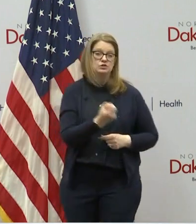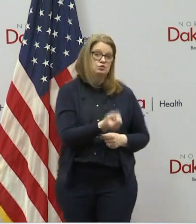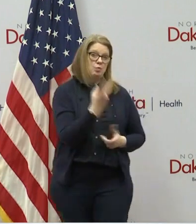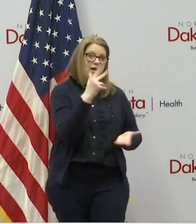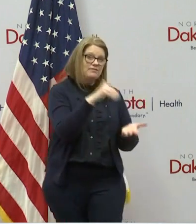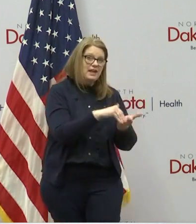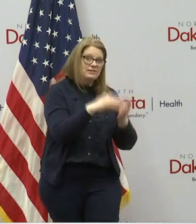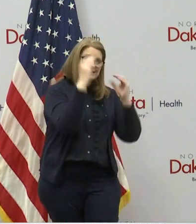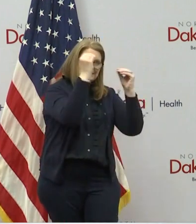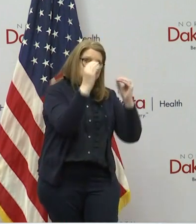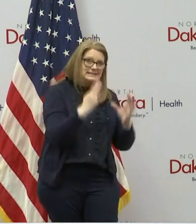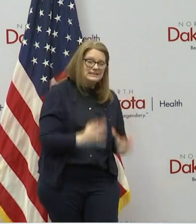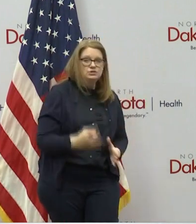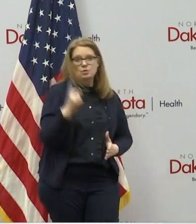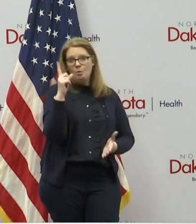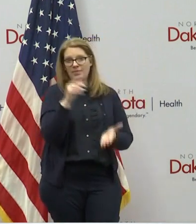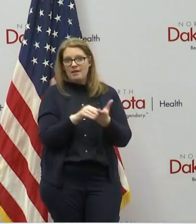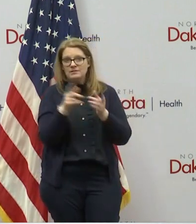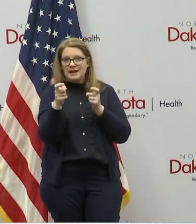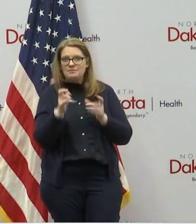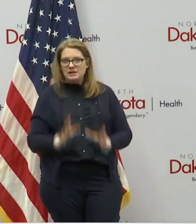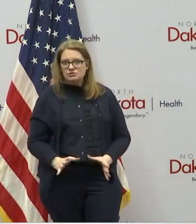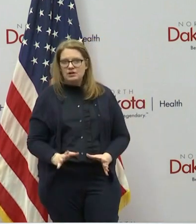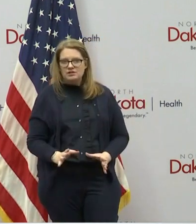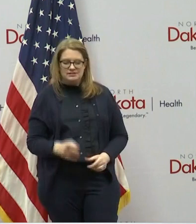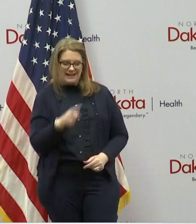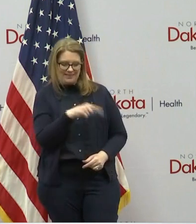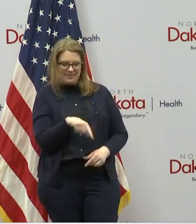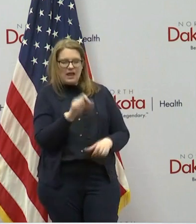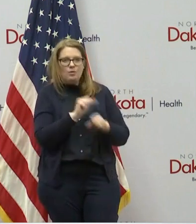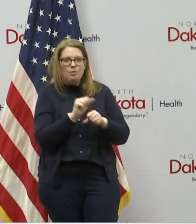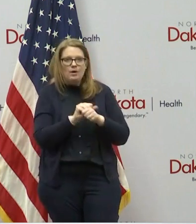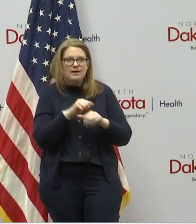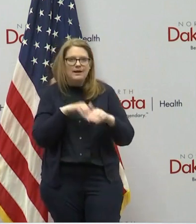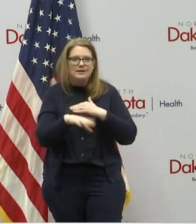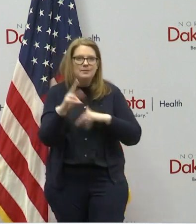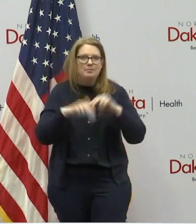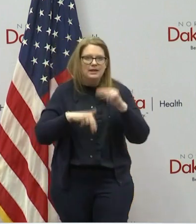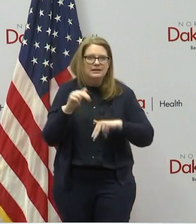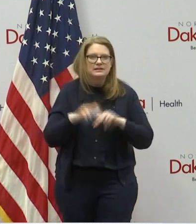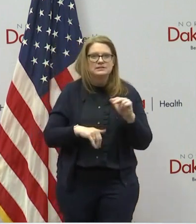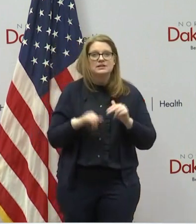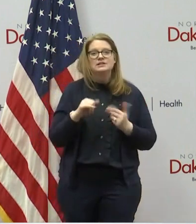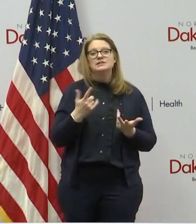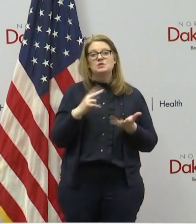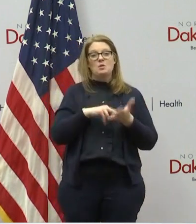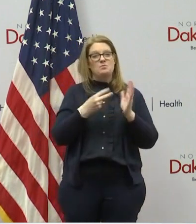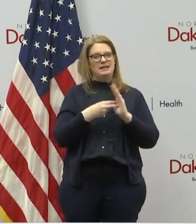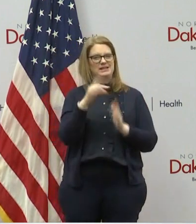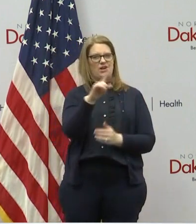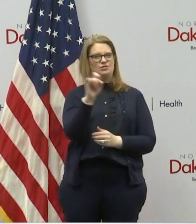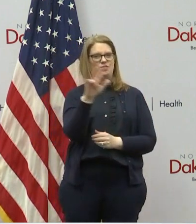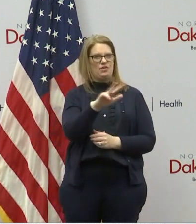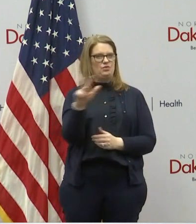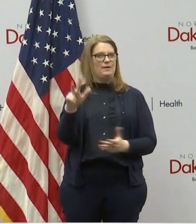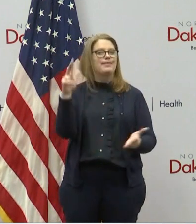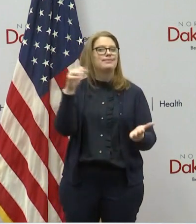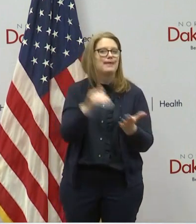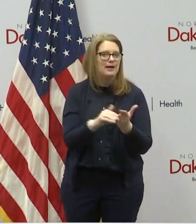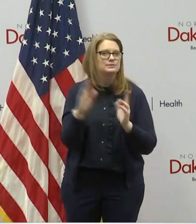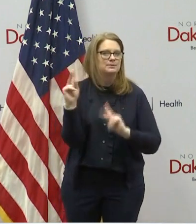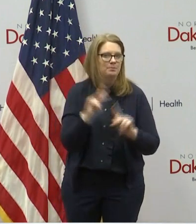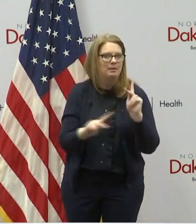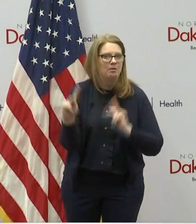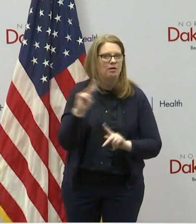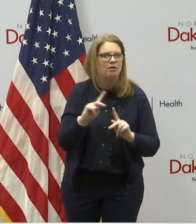and 1,000 administrators that go into those buildings every day. So we're talking about 133,000 folks that are doing